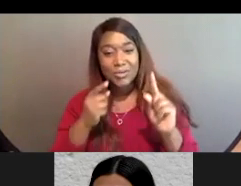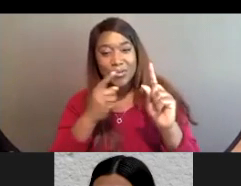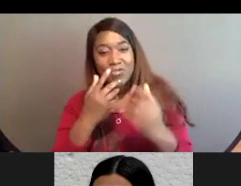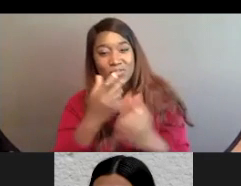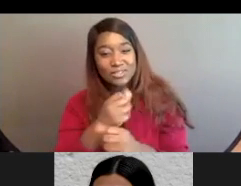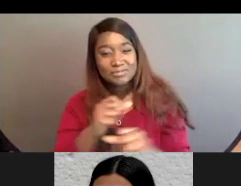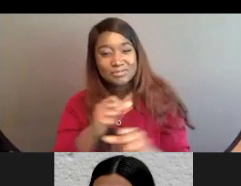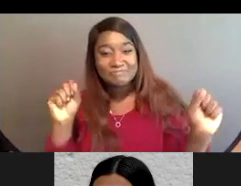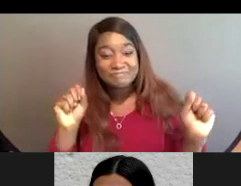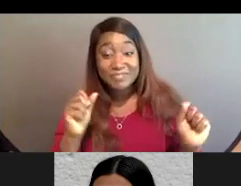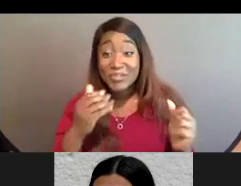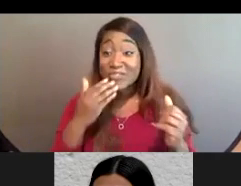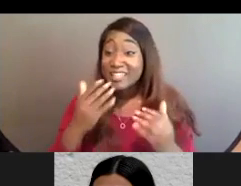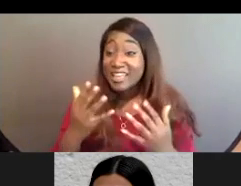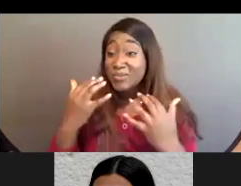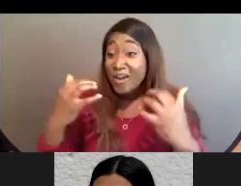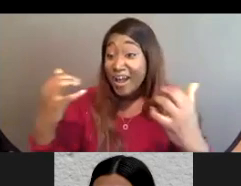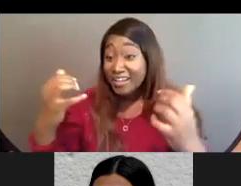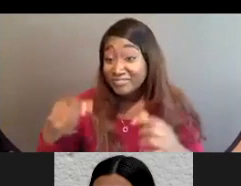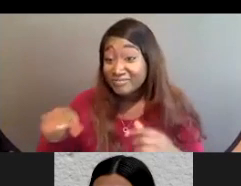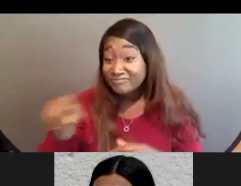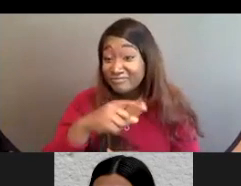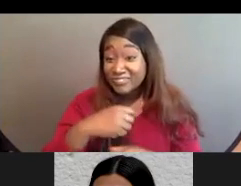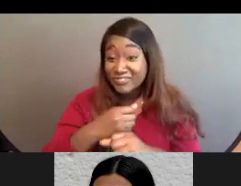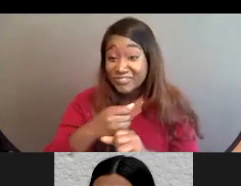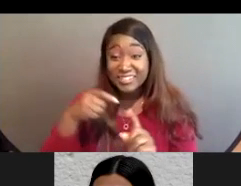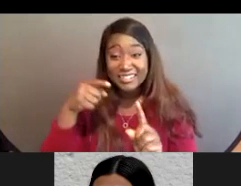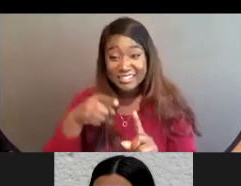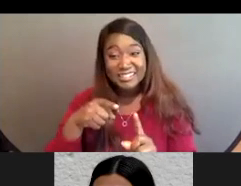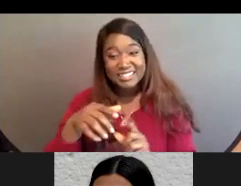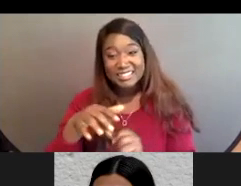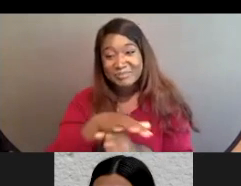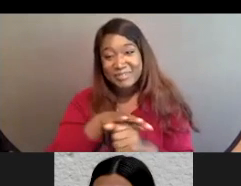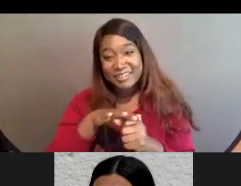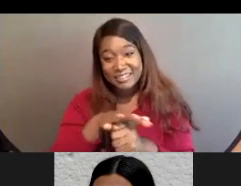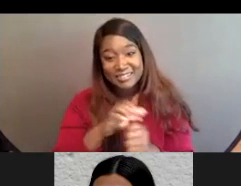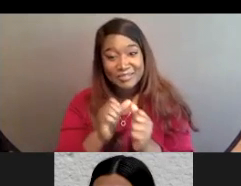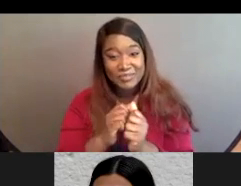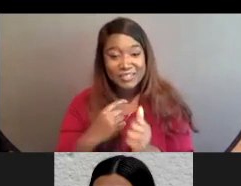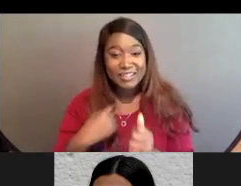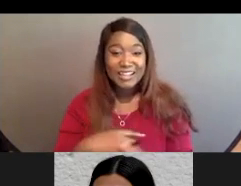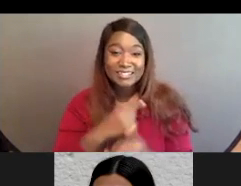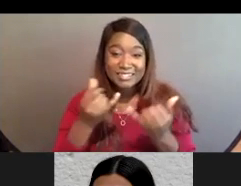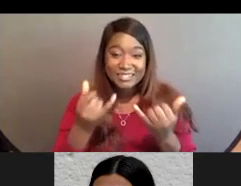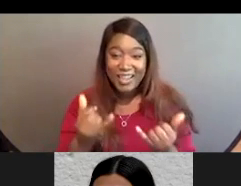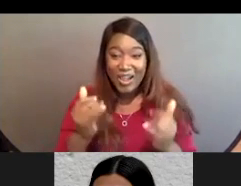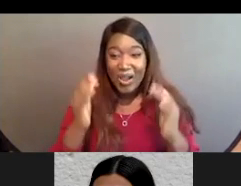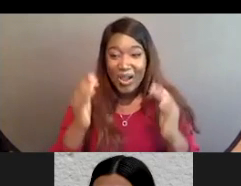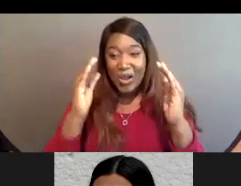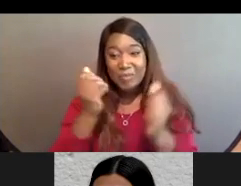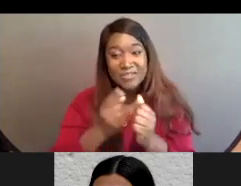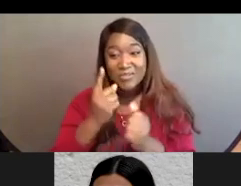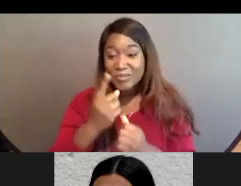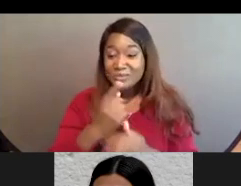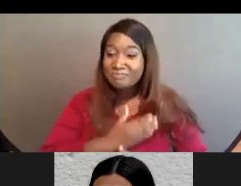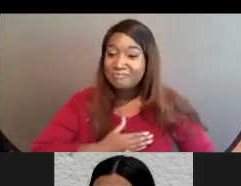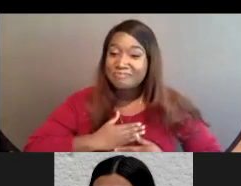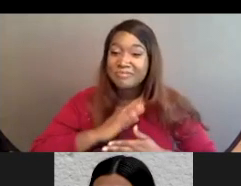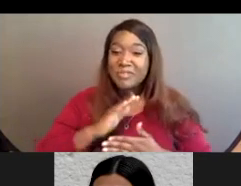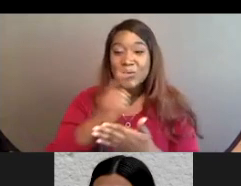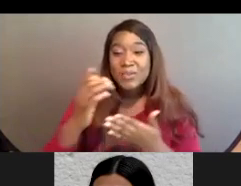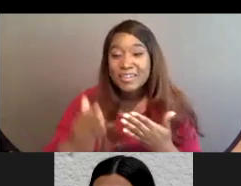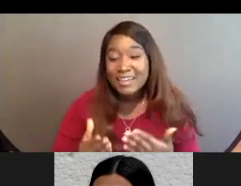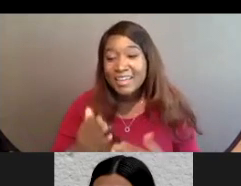you, audience. Thank you for creating this space with us today. I hope everyone has a great weekend and a great